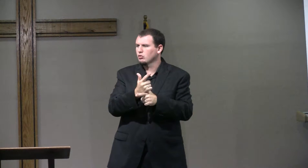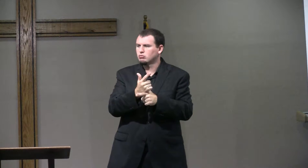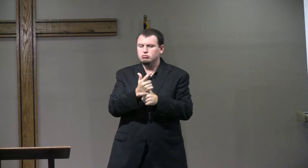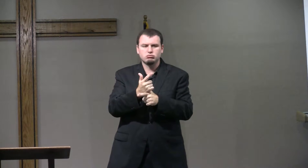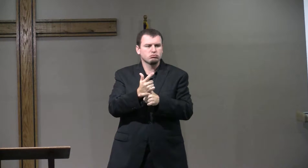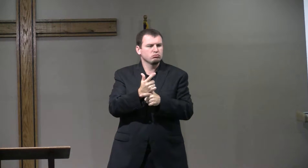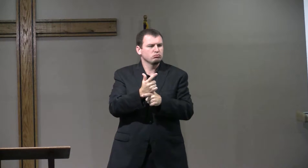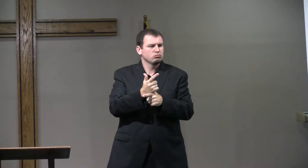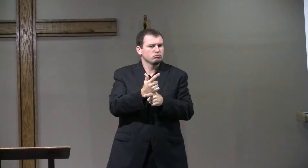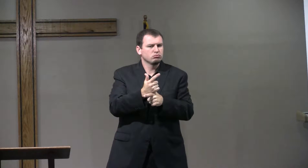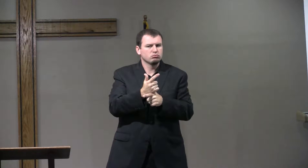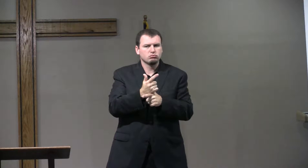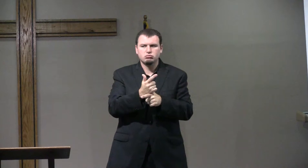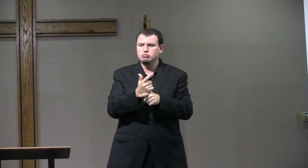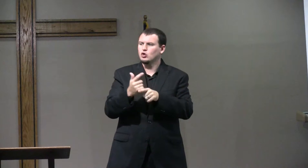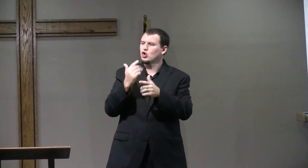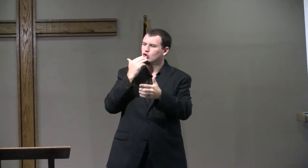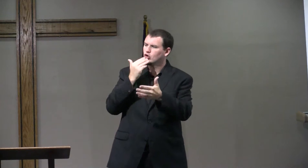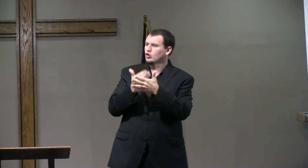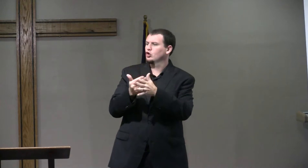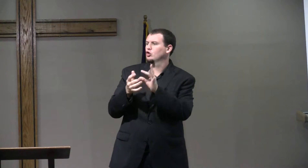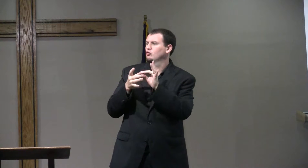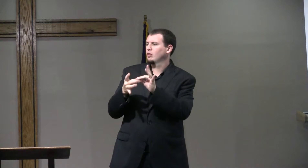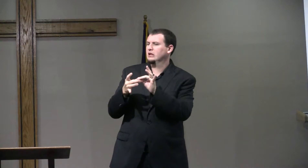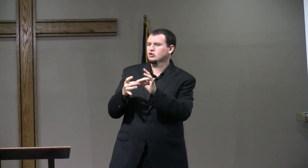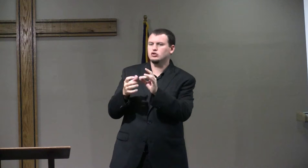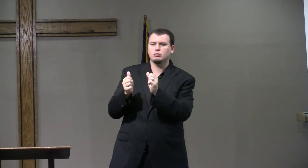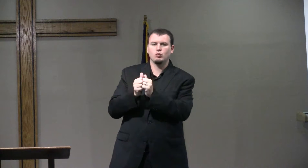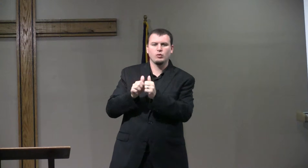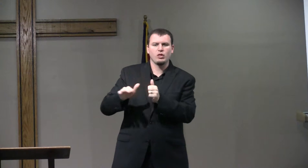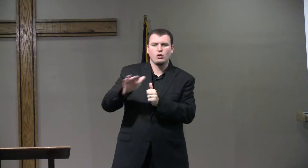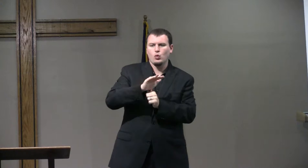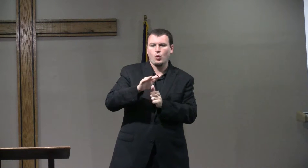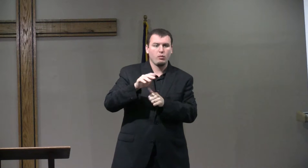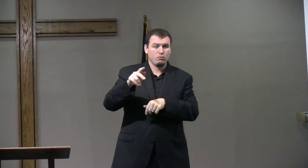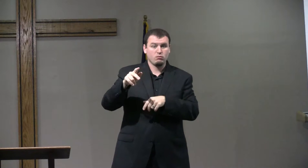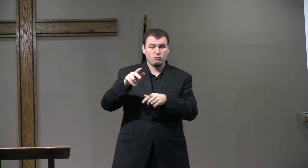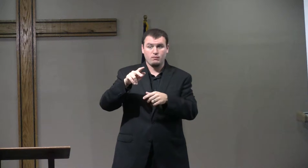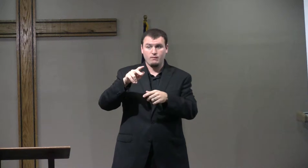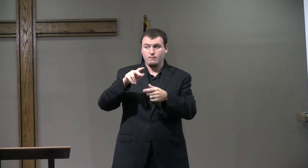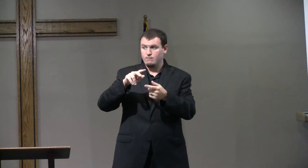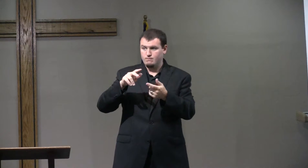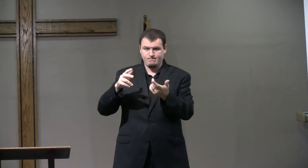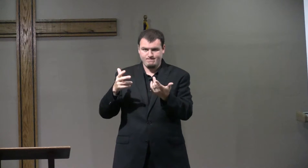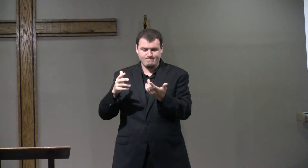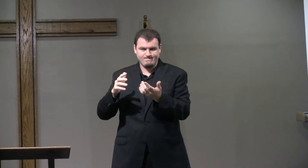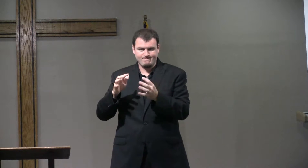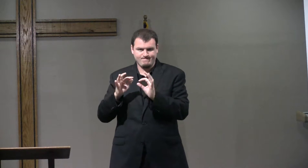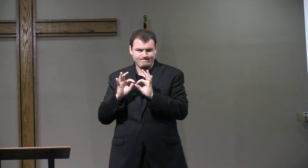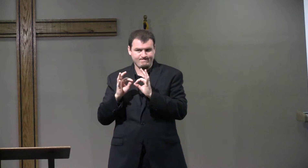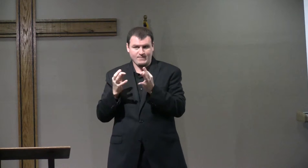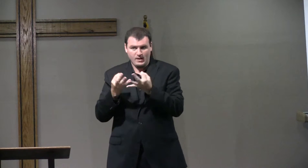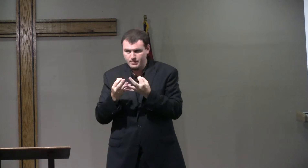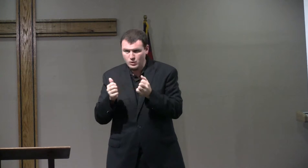The goal is to have peace with your brother, to have a good relationship